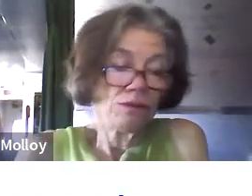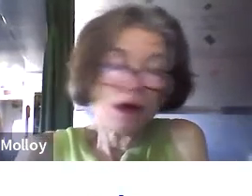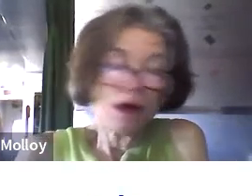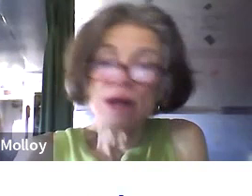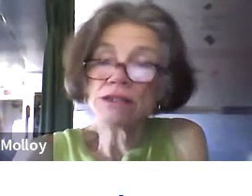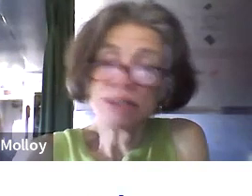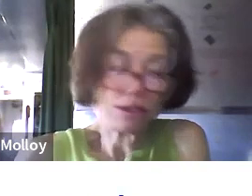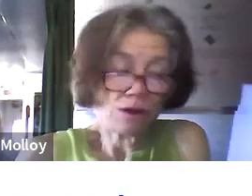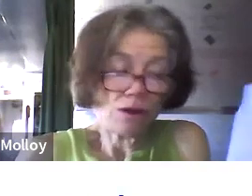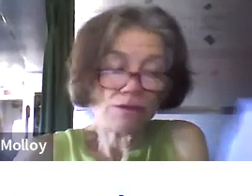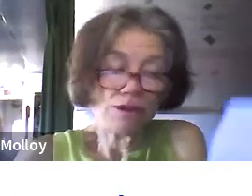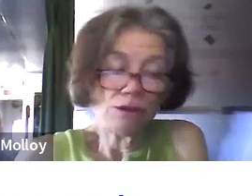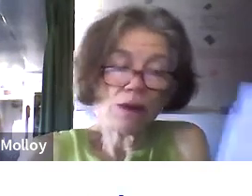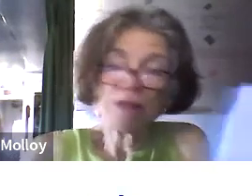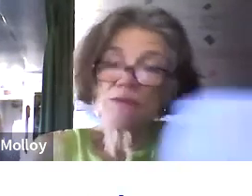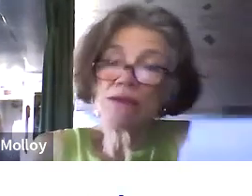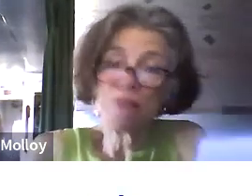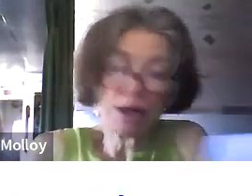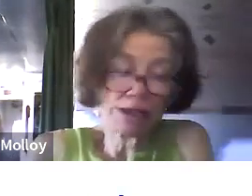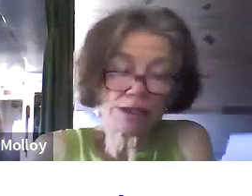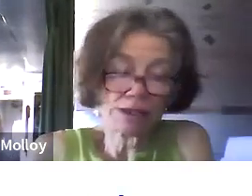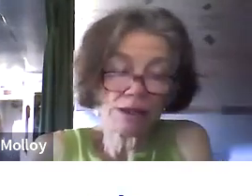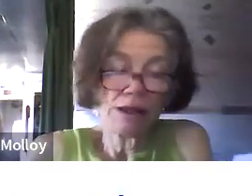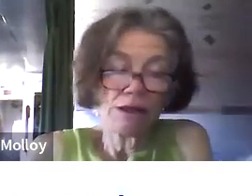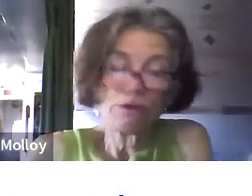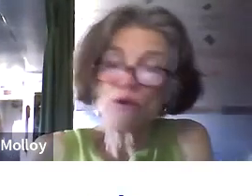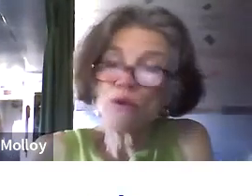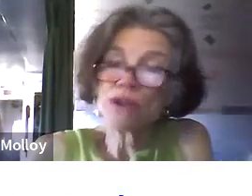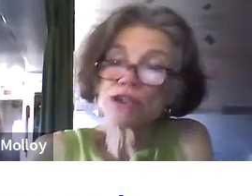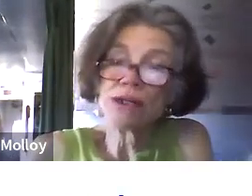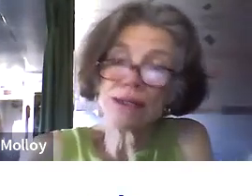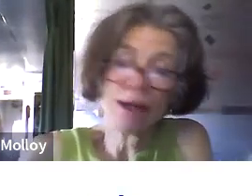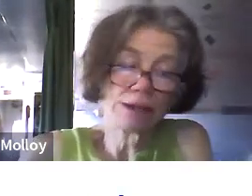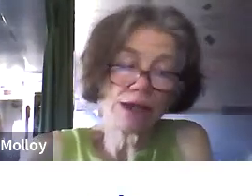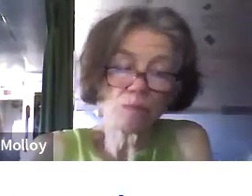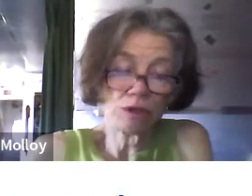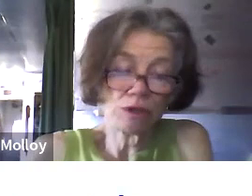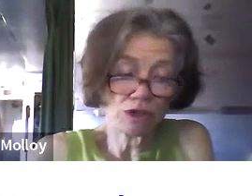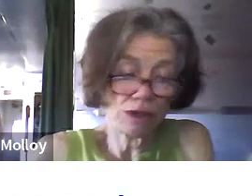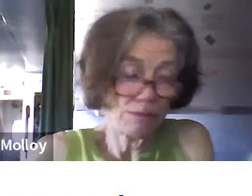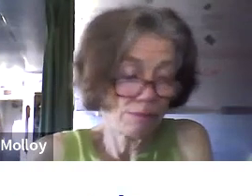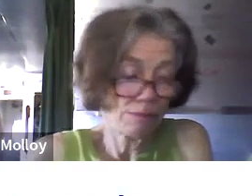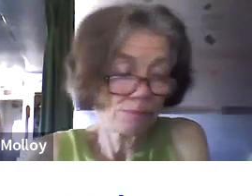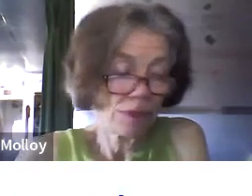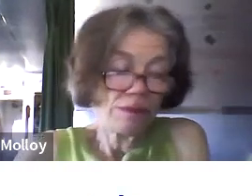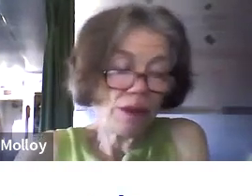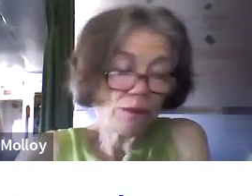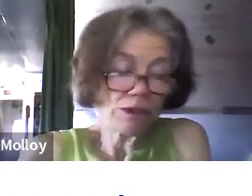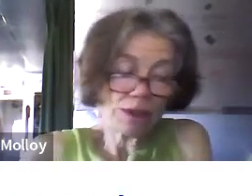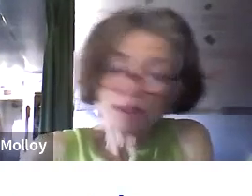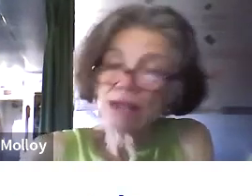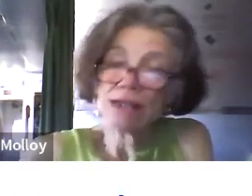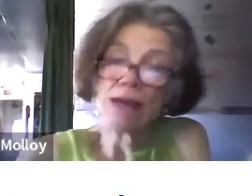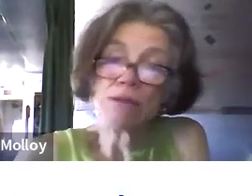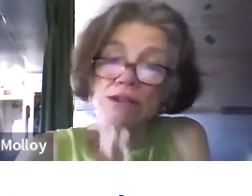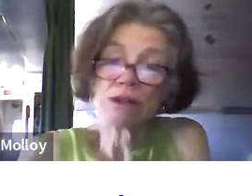Do not install the new Wi-Fi devices through which to detect air pollution. They will